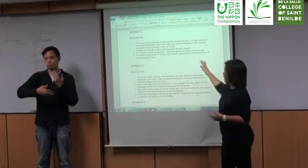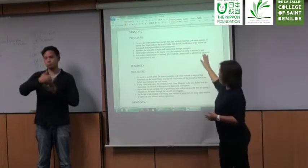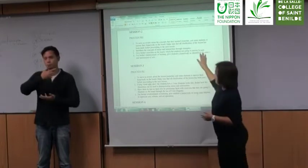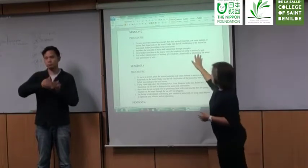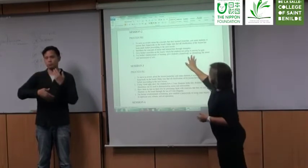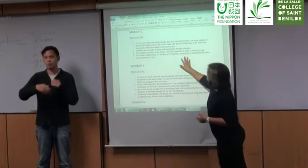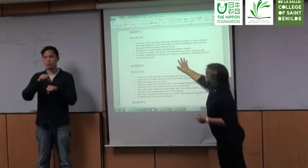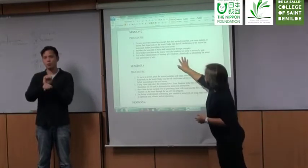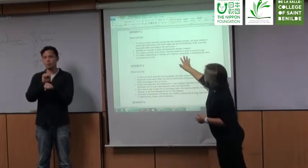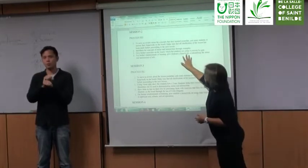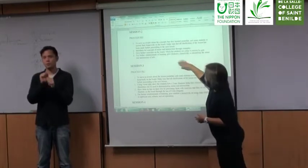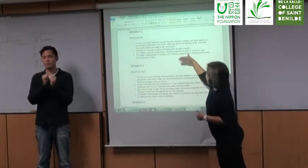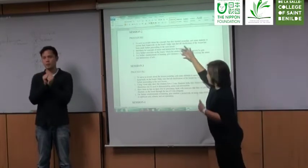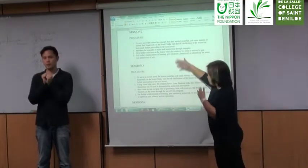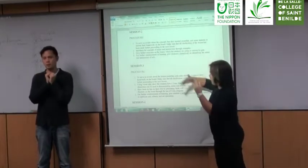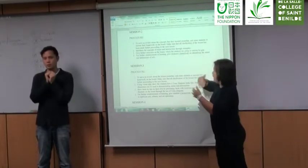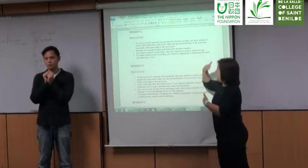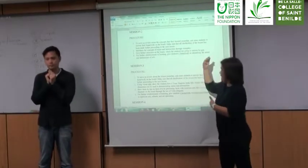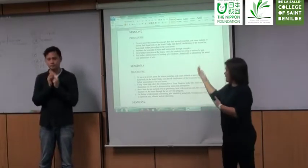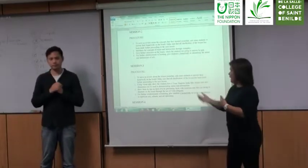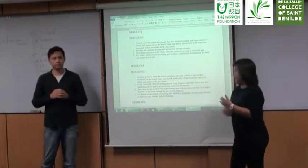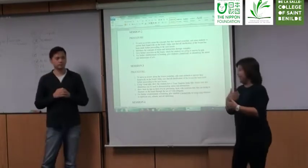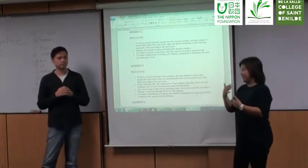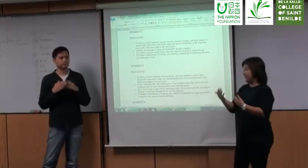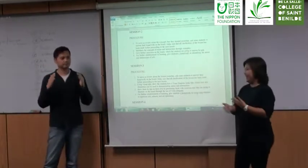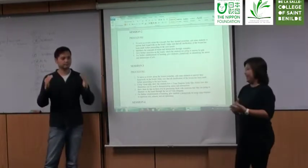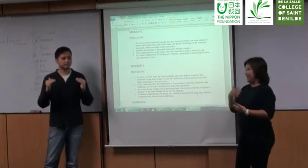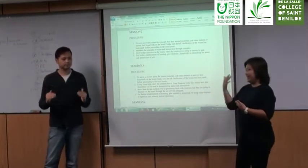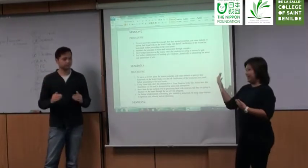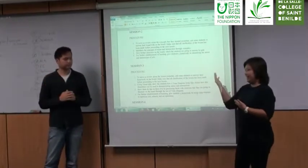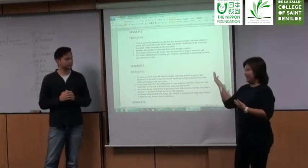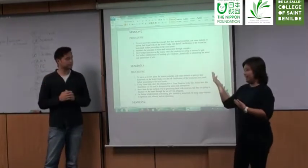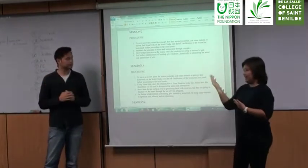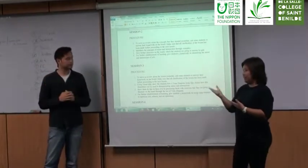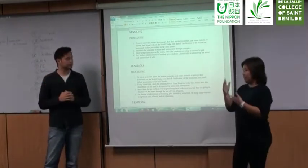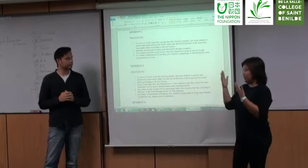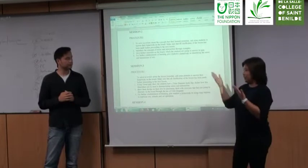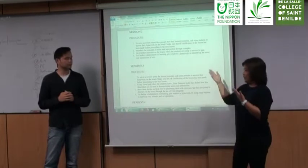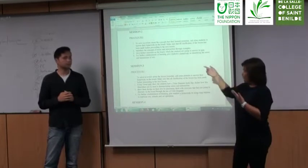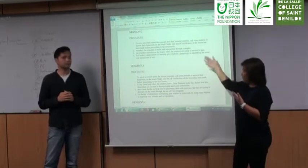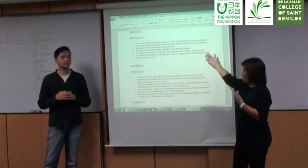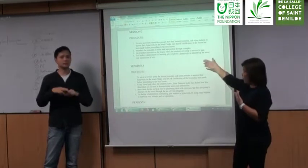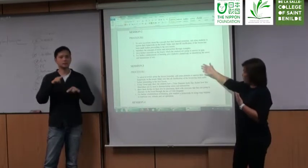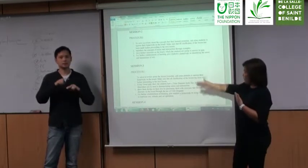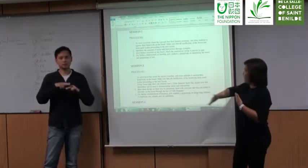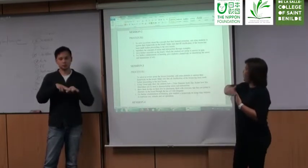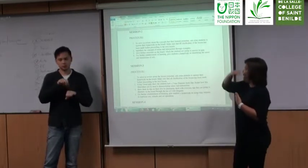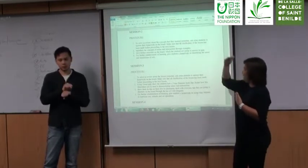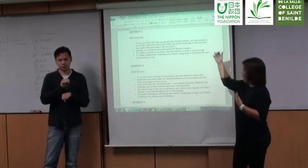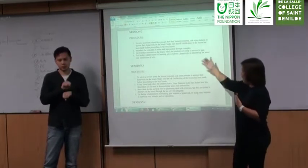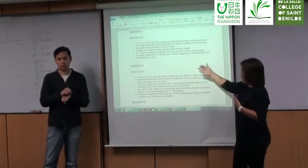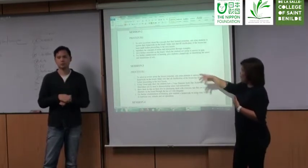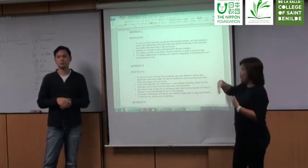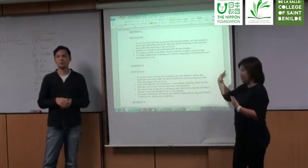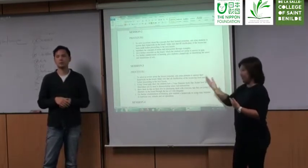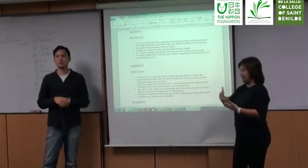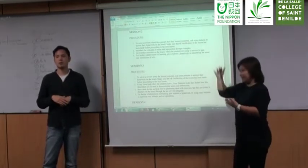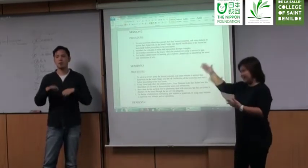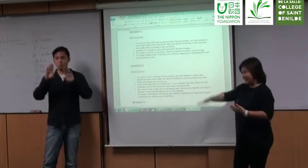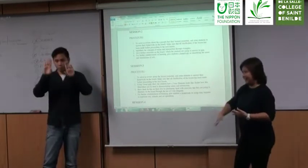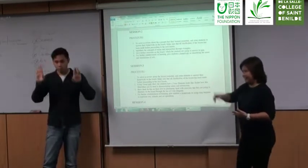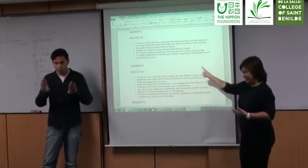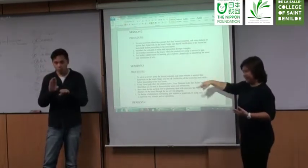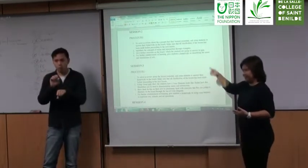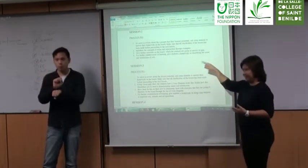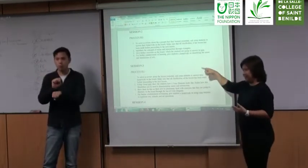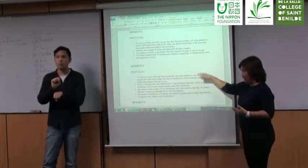students. And then after that, it's again seat work or yung board work, and then homework. That's